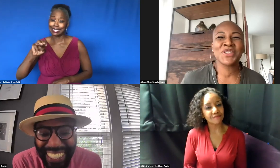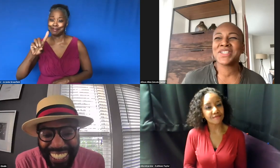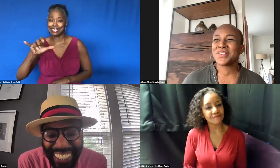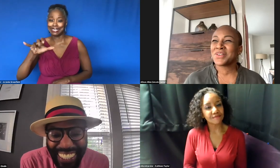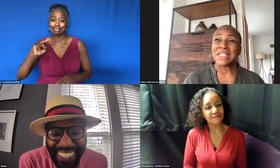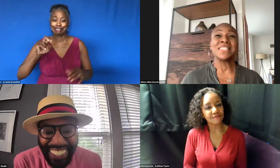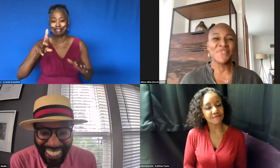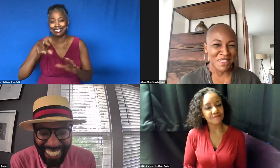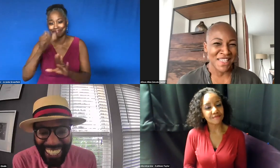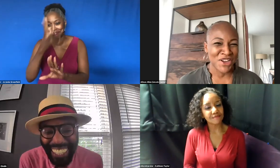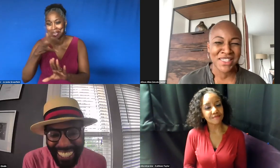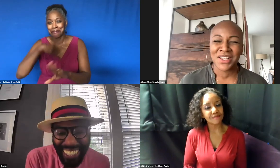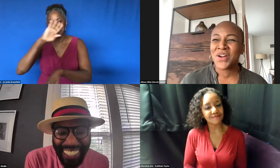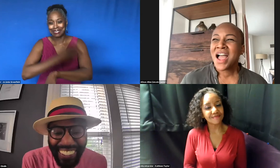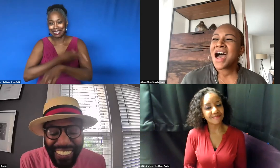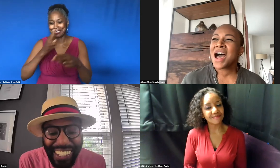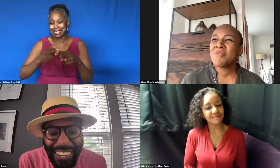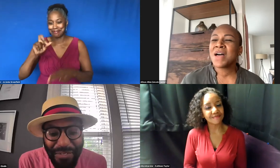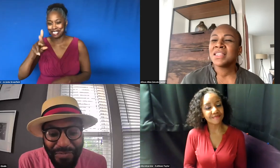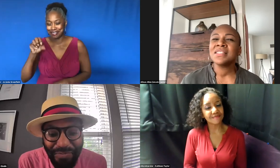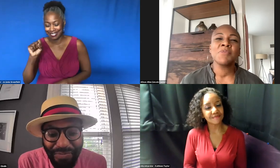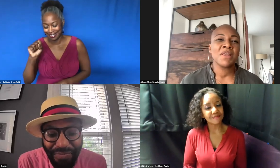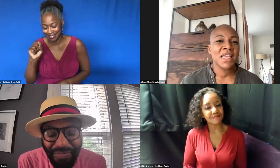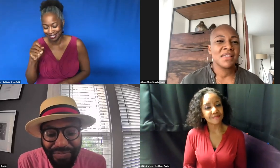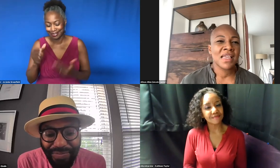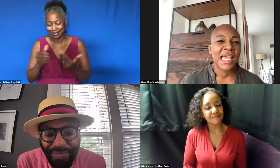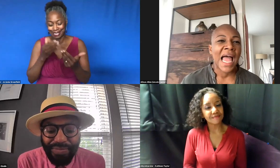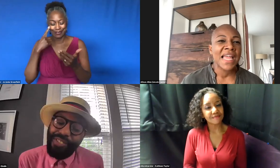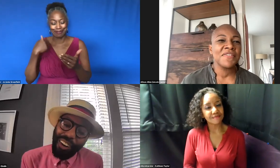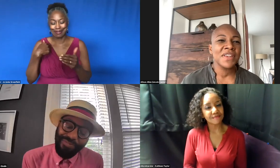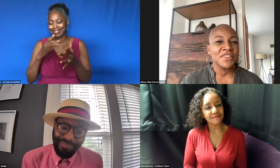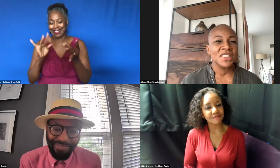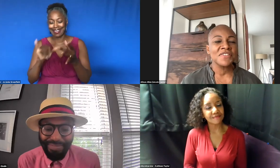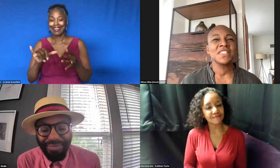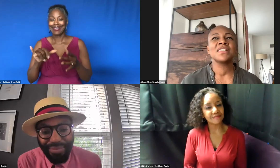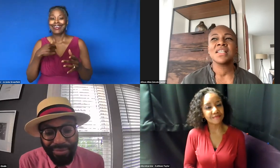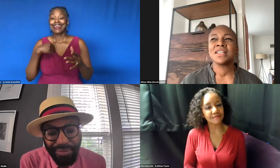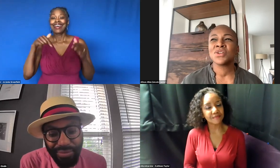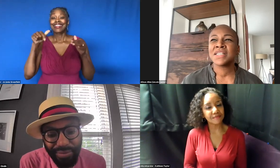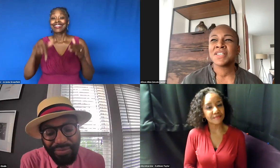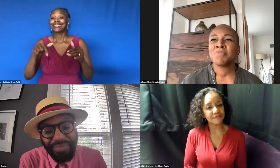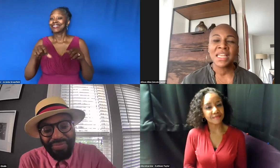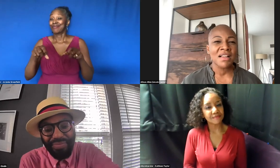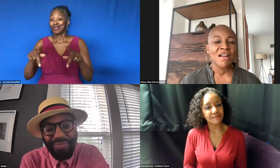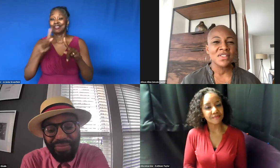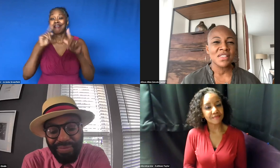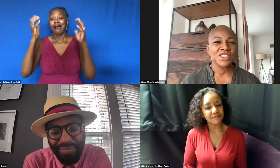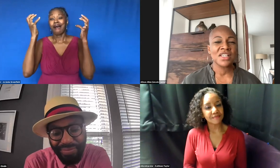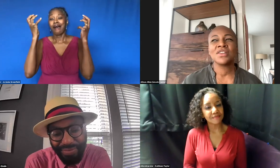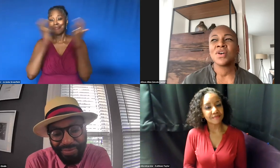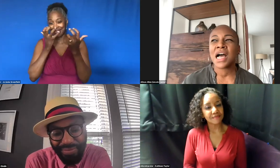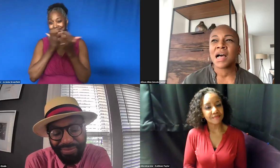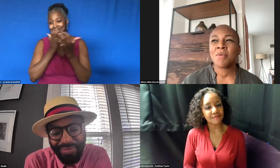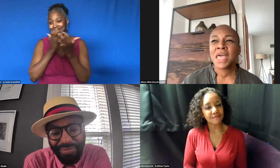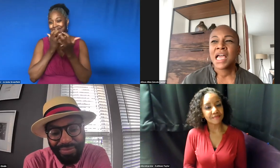son's name is Chris, so it's so easy for me to say Chris. So, this has been amazing. Like I have never facilitated or even been in a